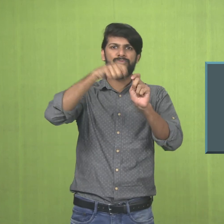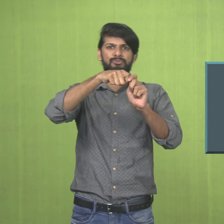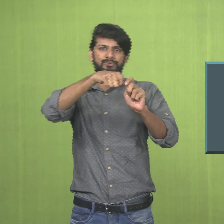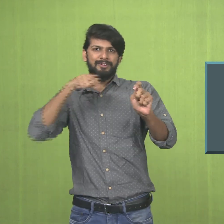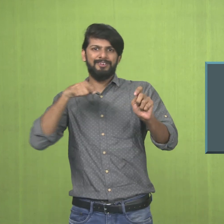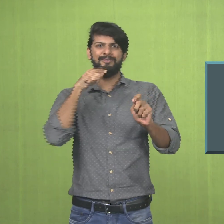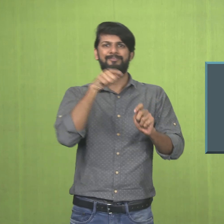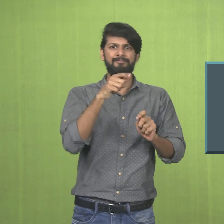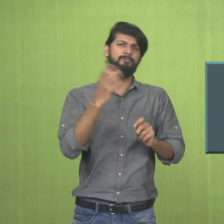Ramayana.